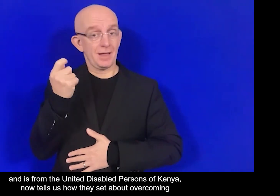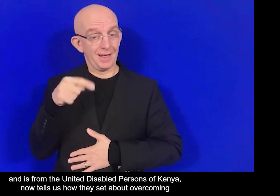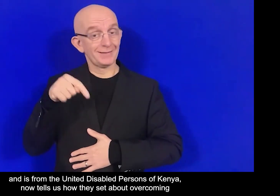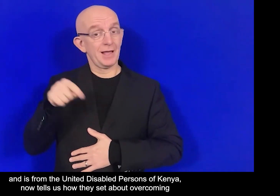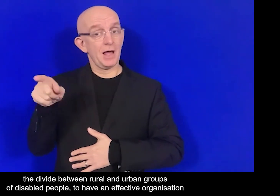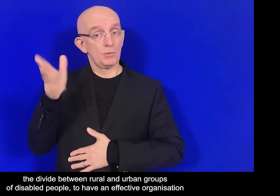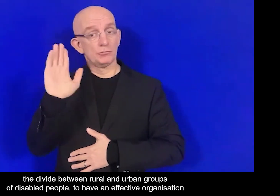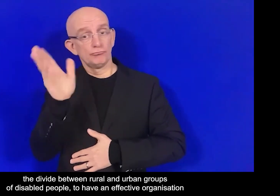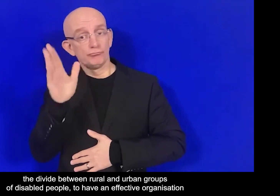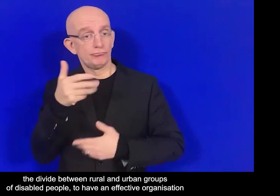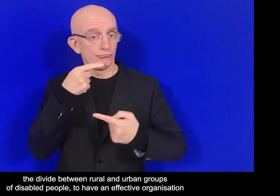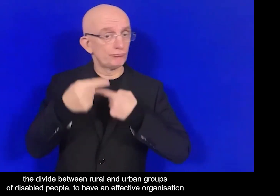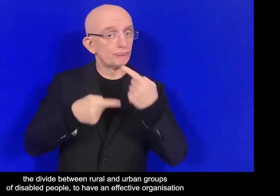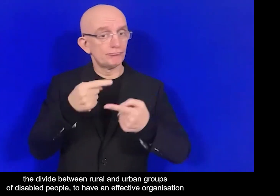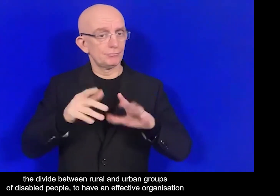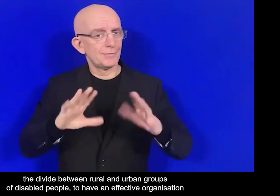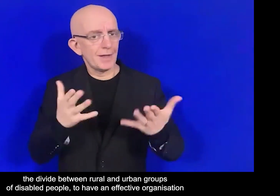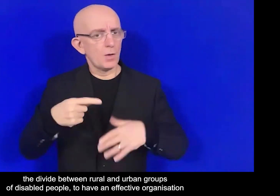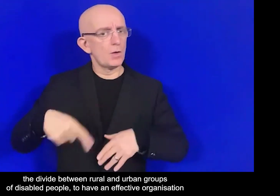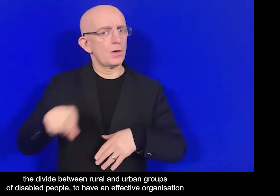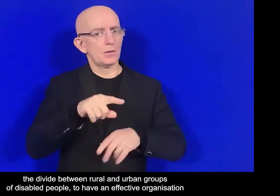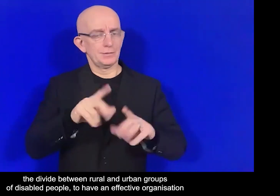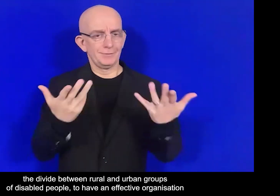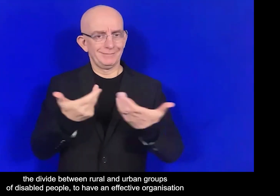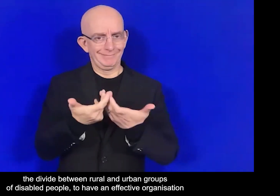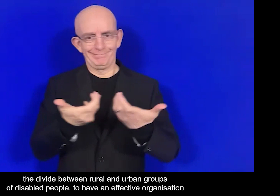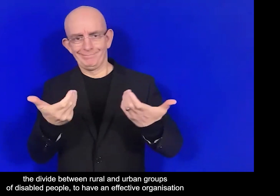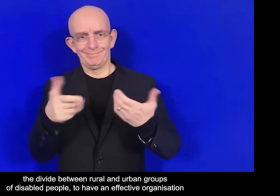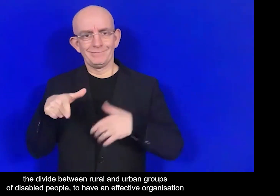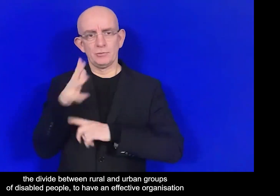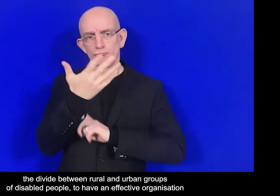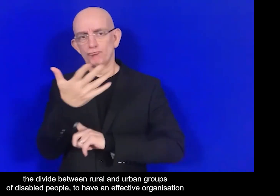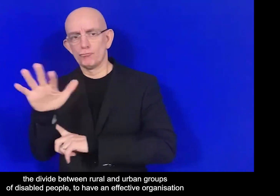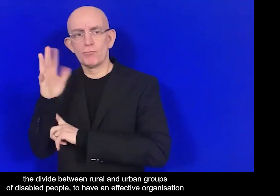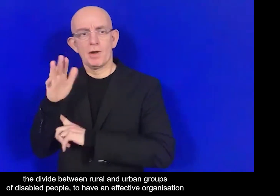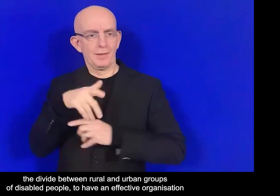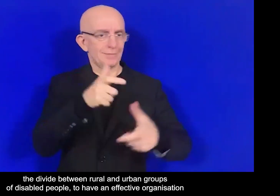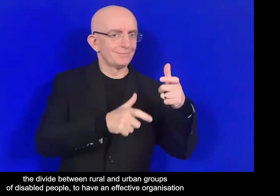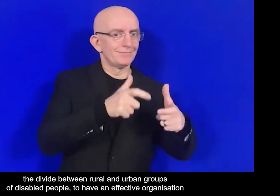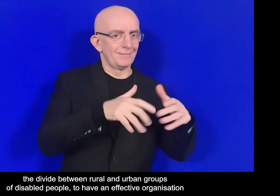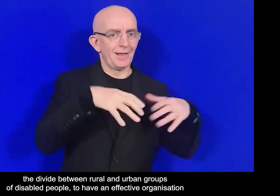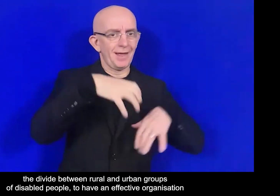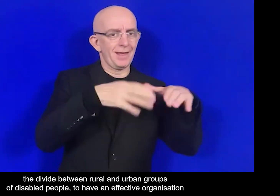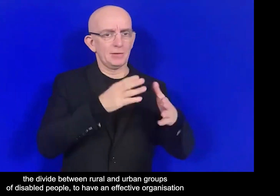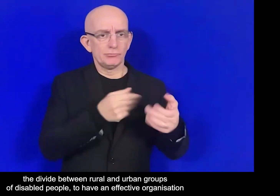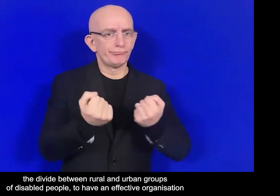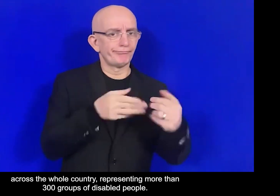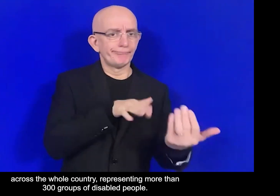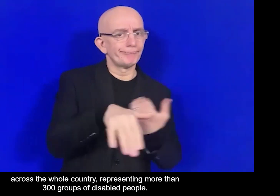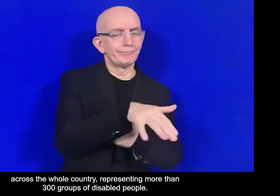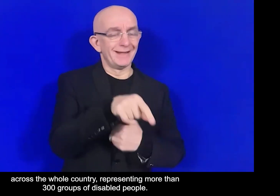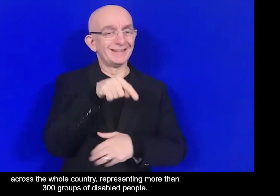about overcoming the divide between the rural and urban groups of disabled people to have an effective